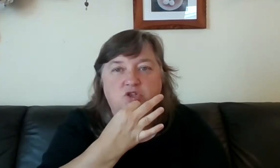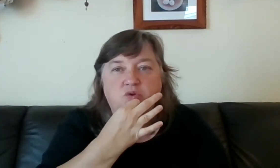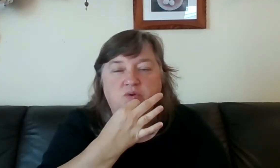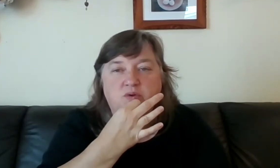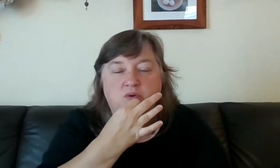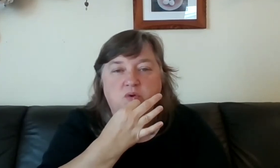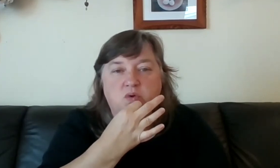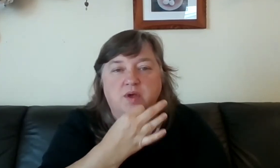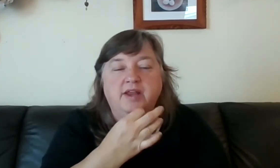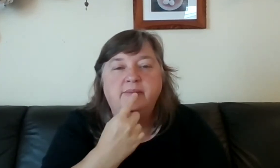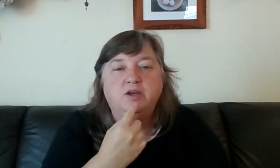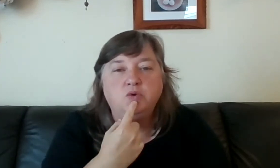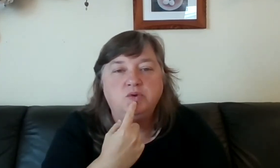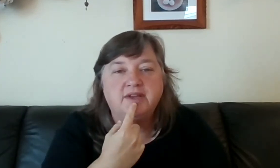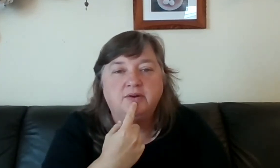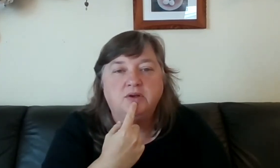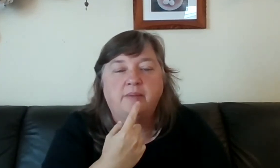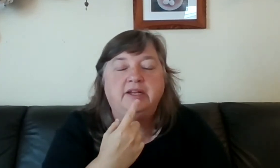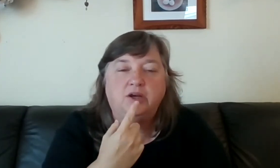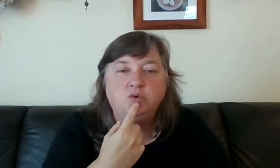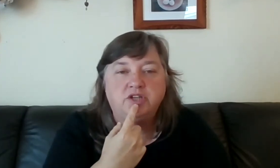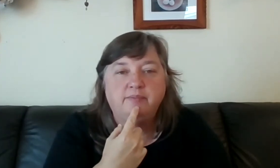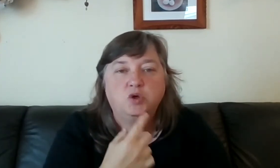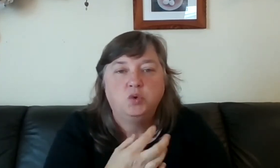Soon. And you make a ooh sound. I mean, a ooh shape.